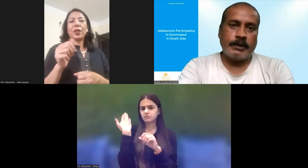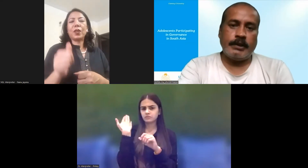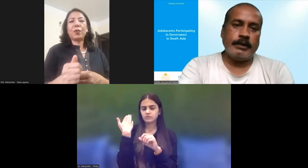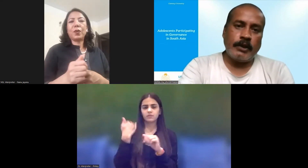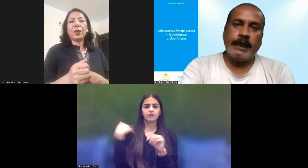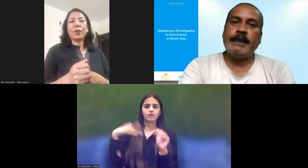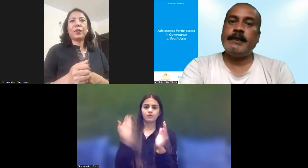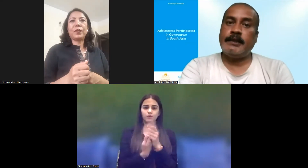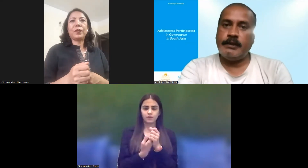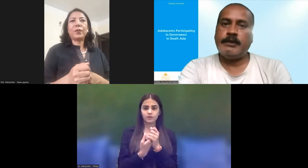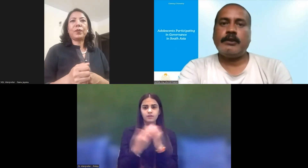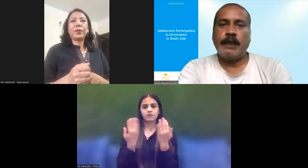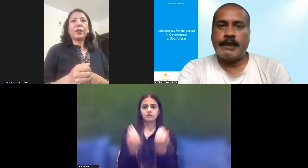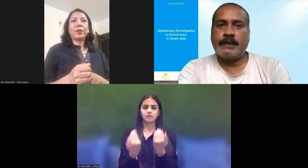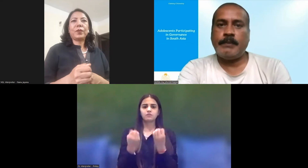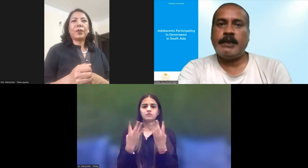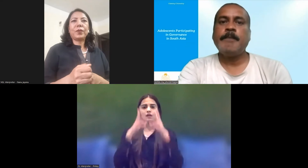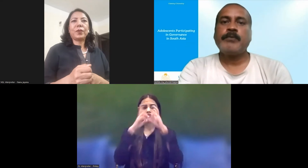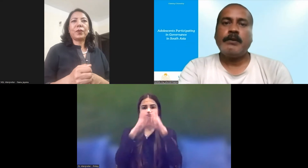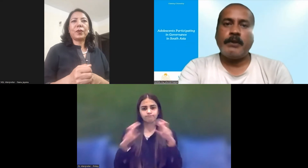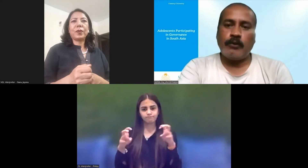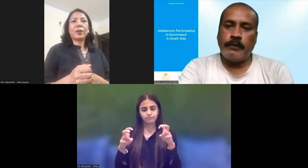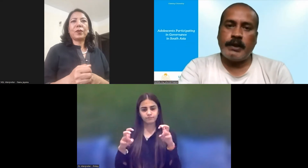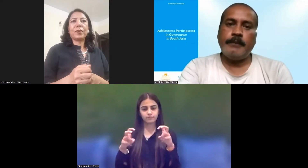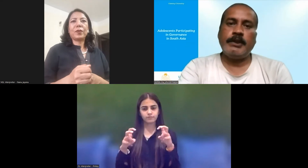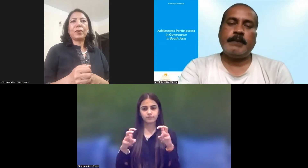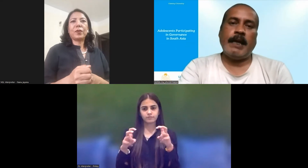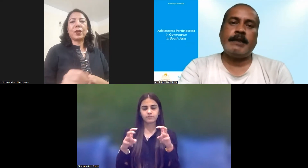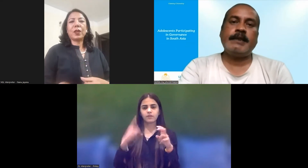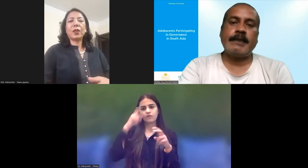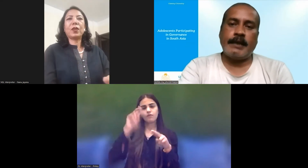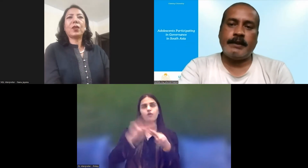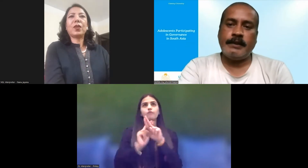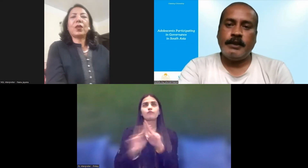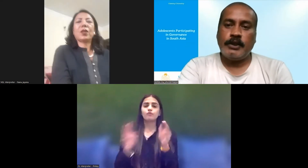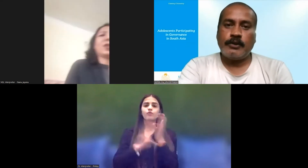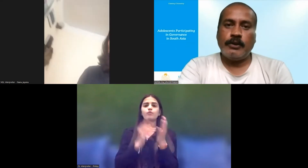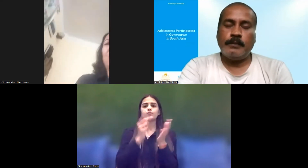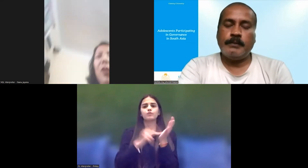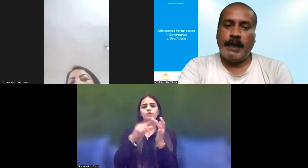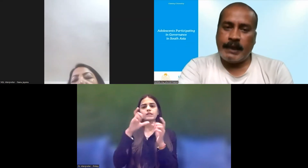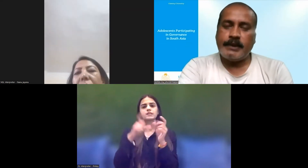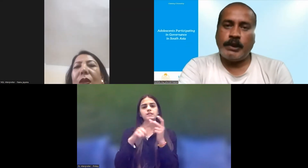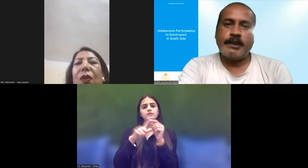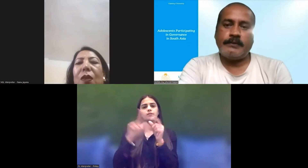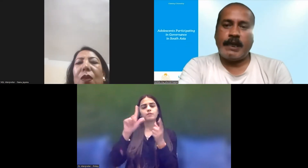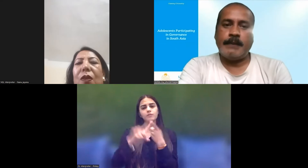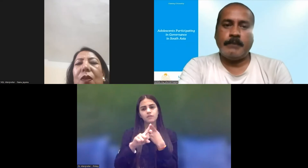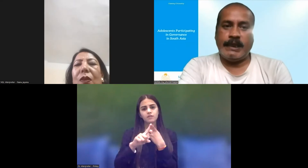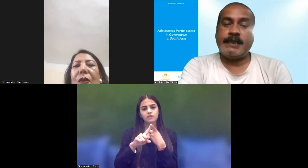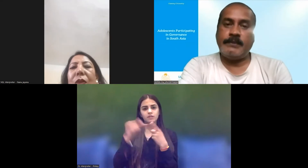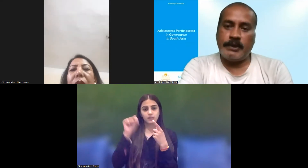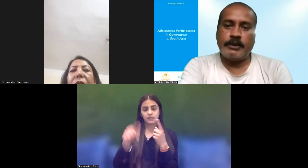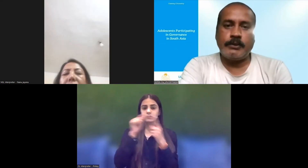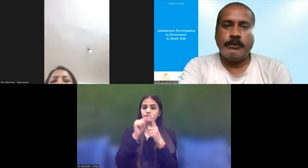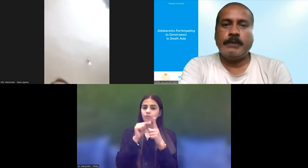not done any research or assessment for overall municipalities status. So at this point in time,